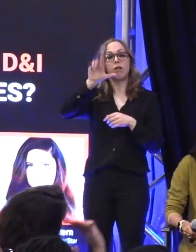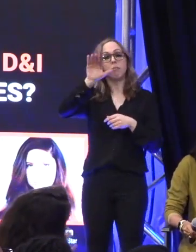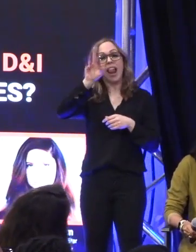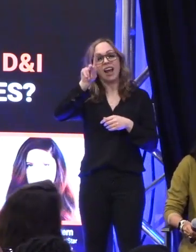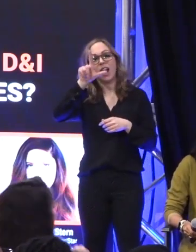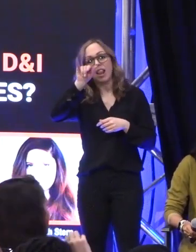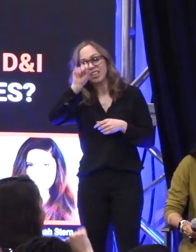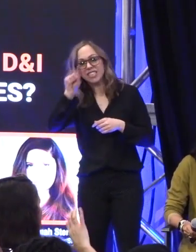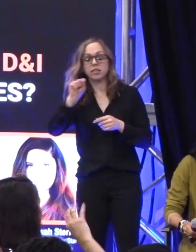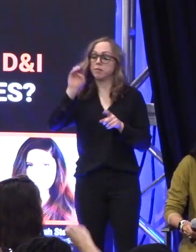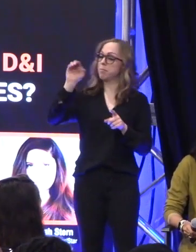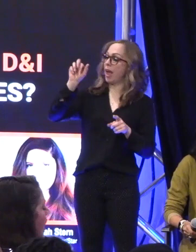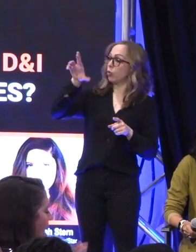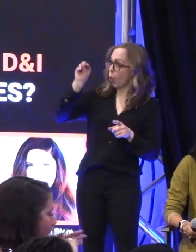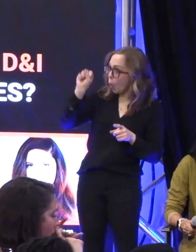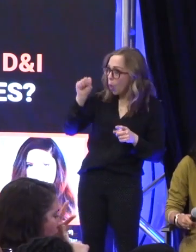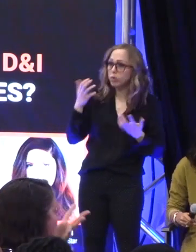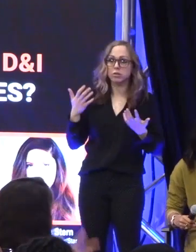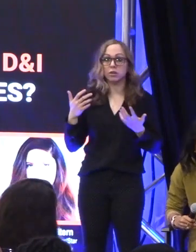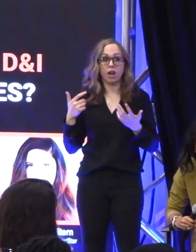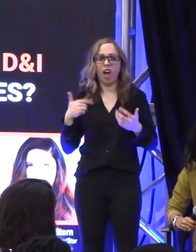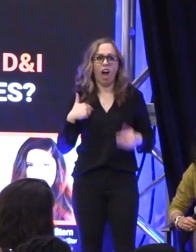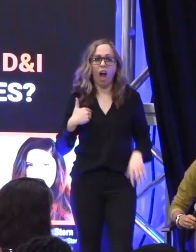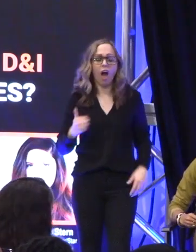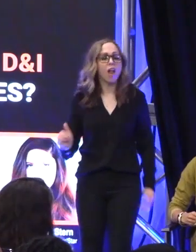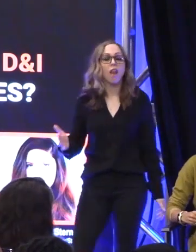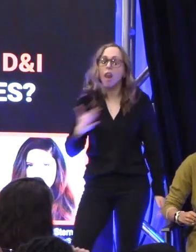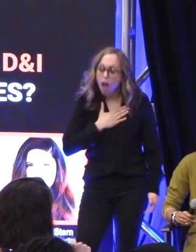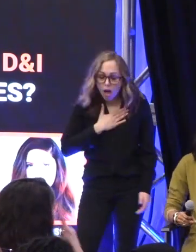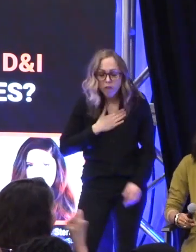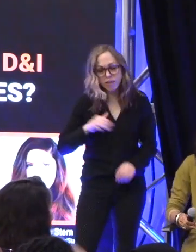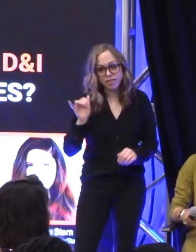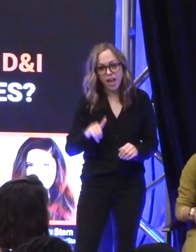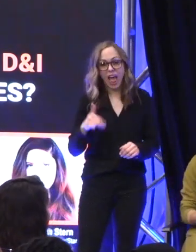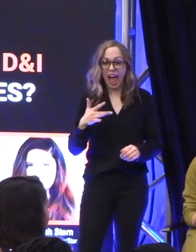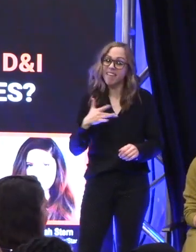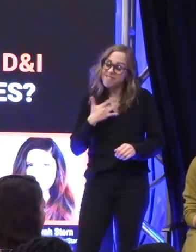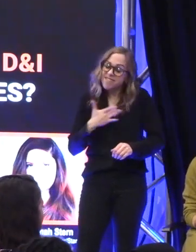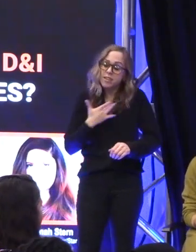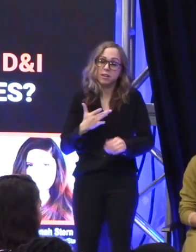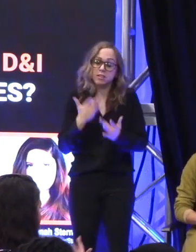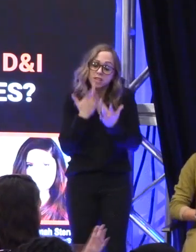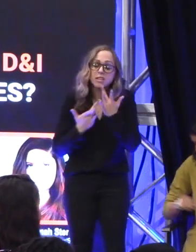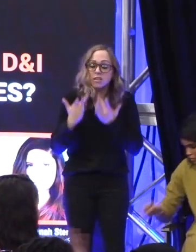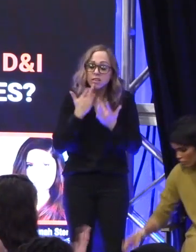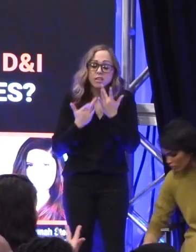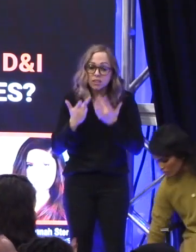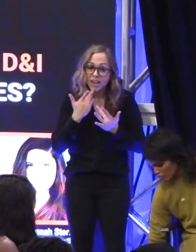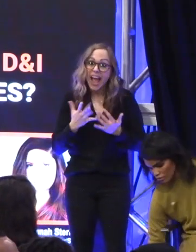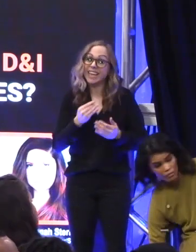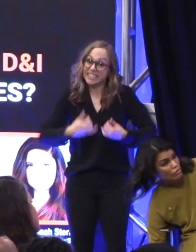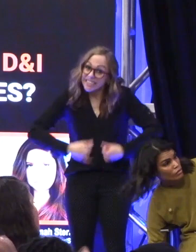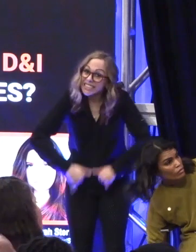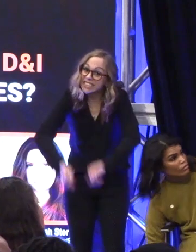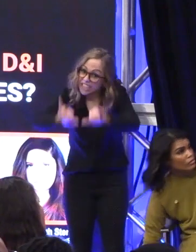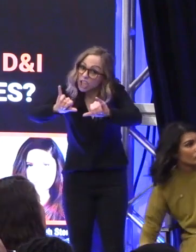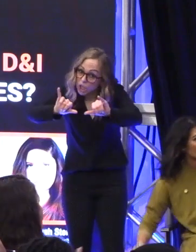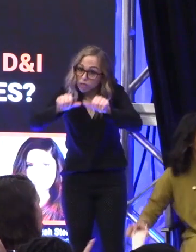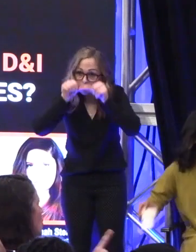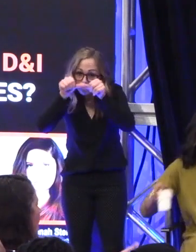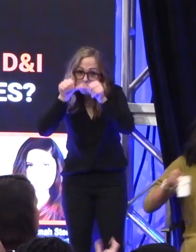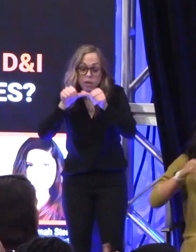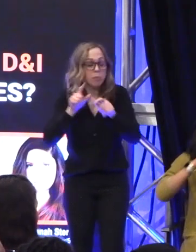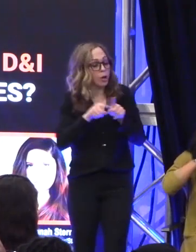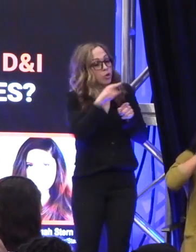the Macros of the world, I'm with it, you know, because I do feel there's a gap that was there that is still there that you guys